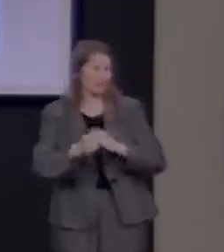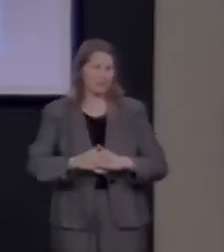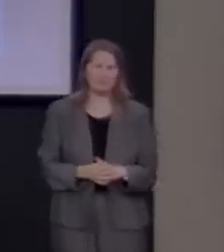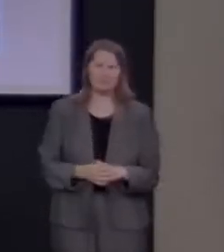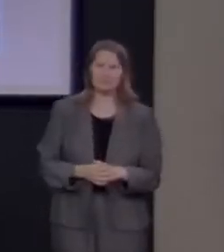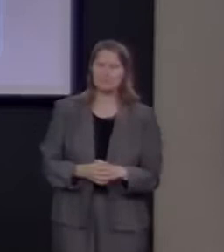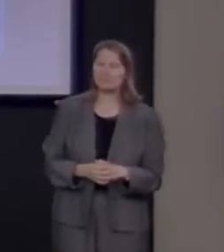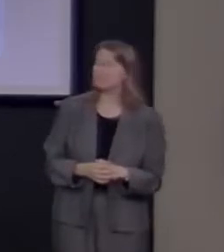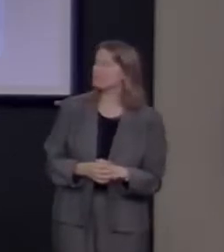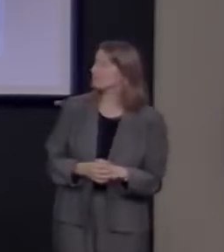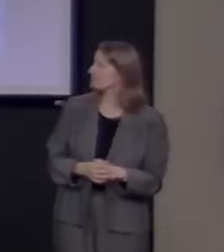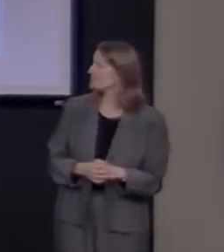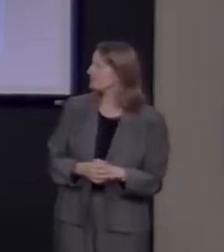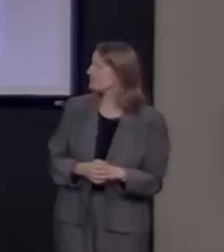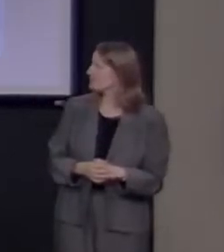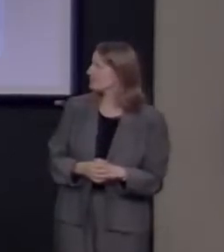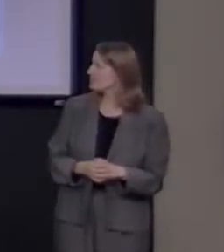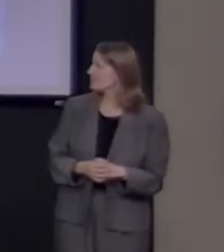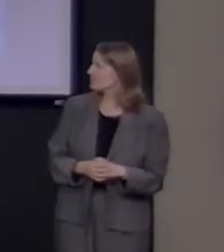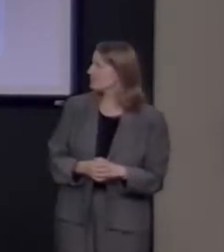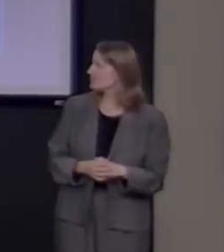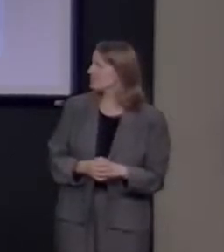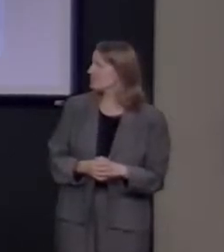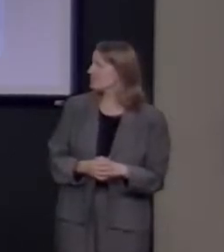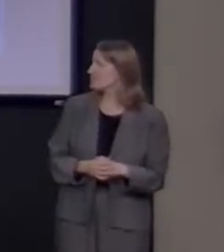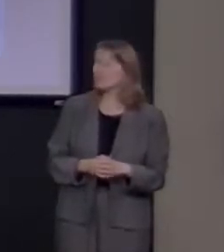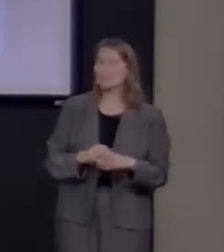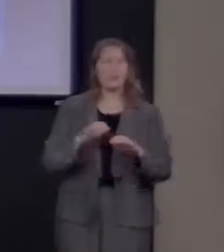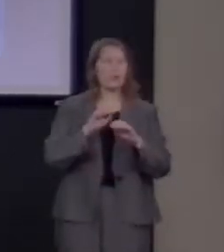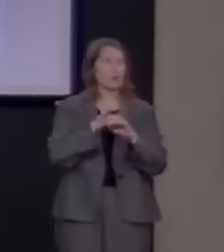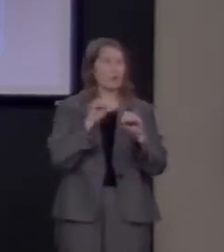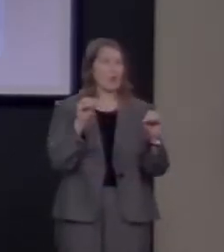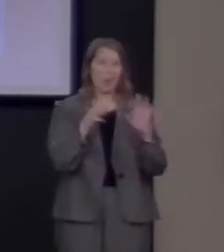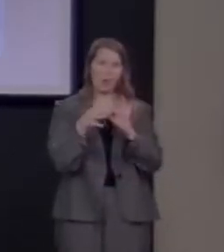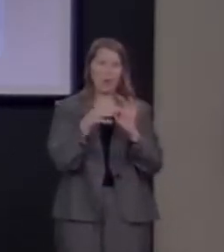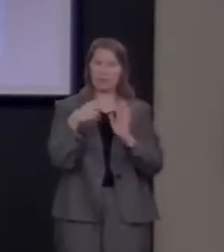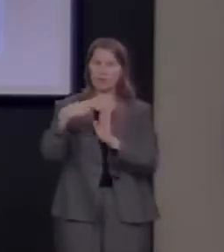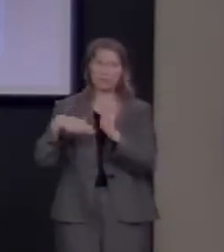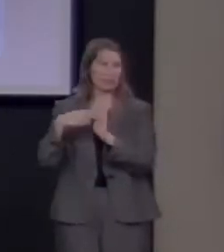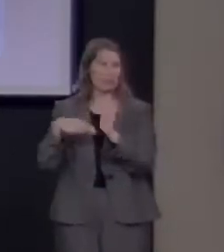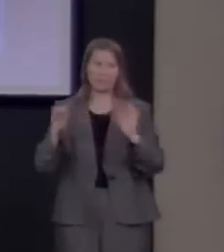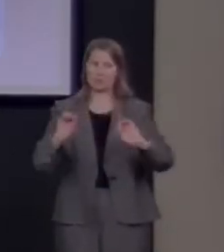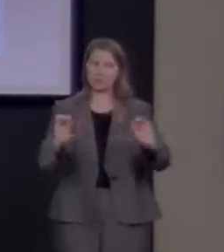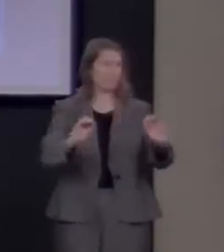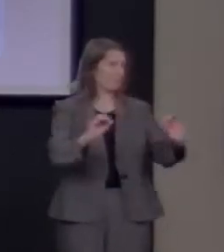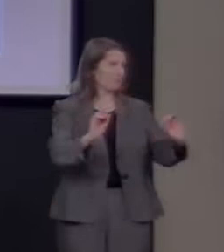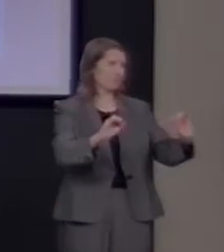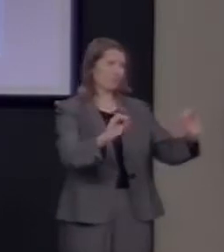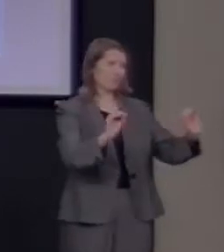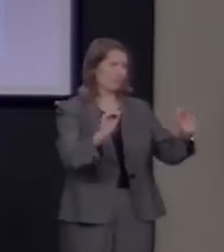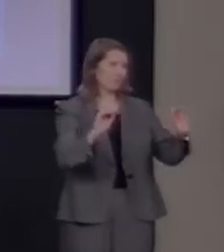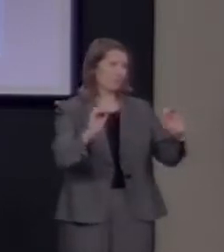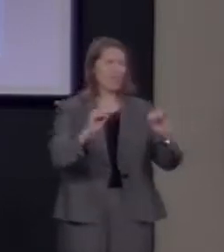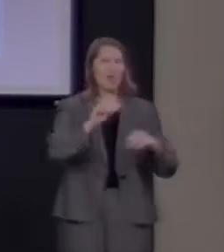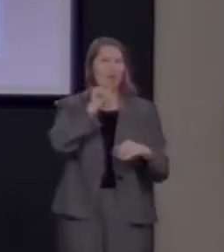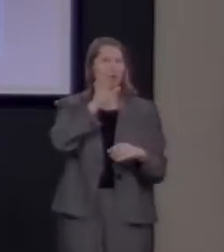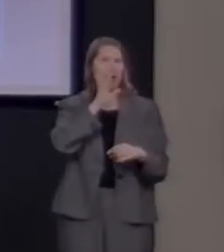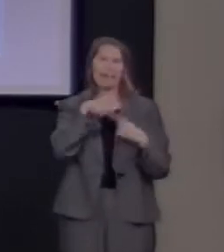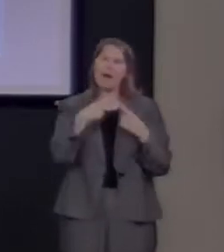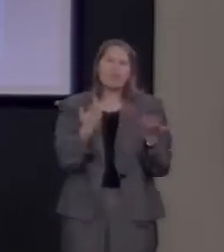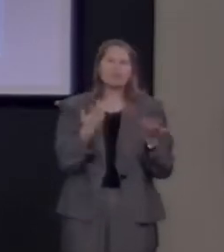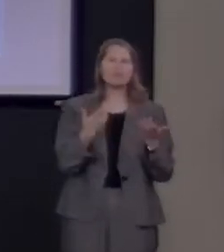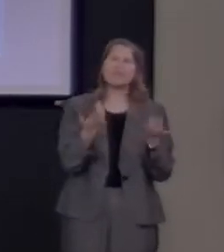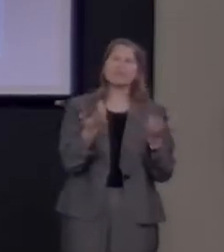school-relevant math achievement. And critically, there was no correlation with reading. So this was not just a correlation between brain activation and